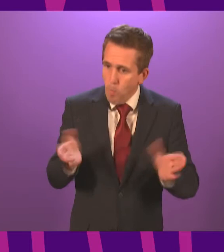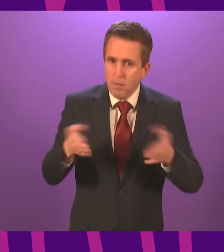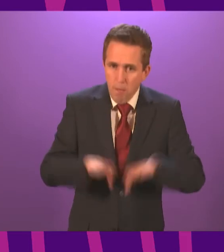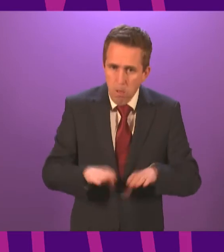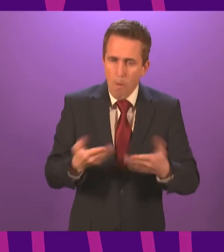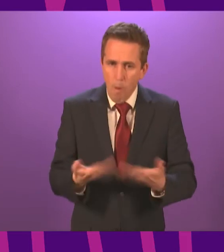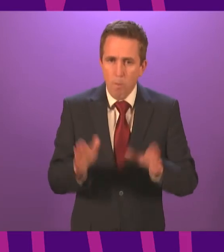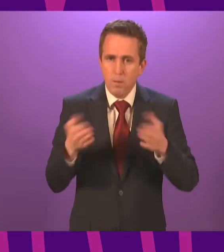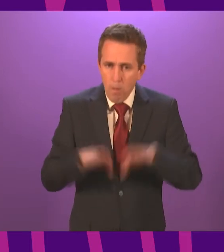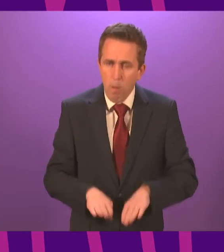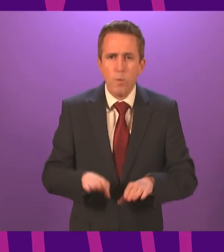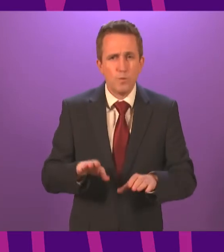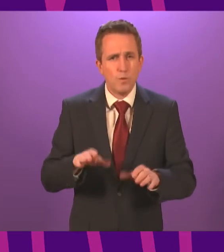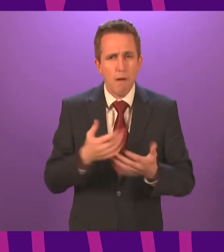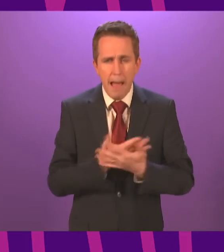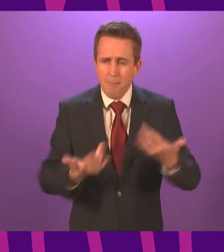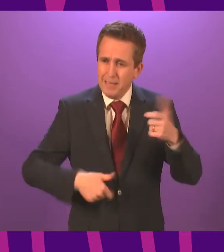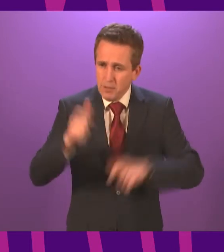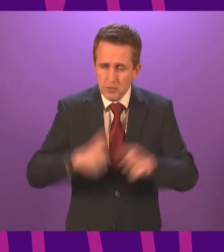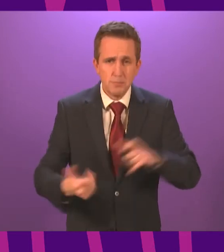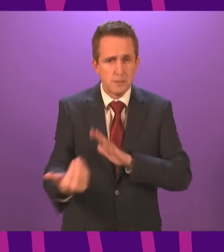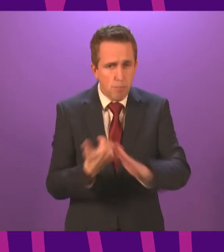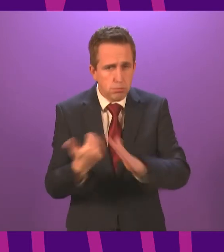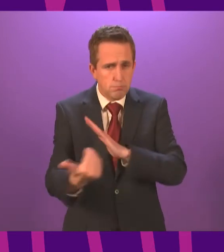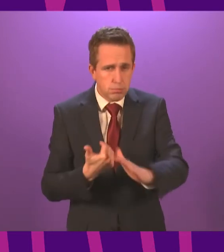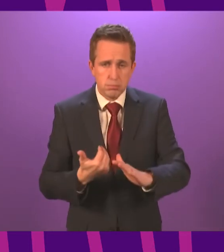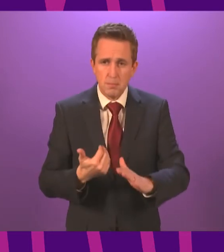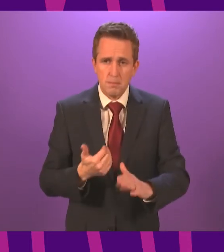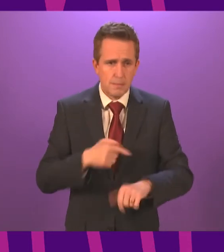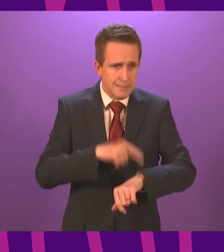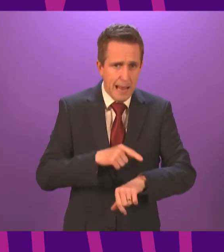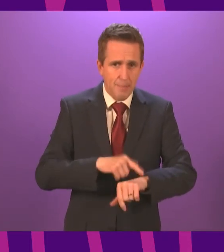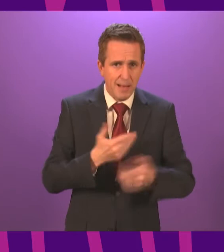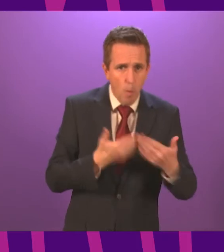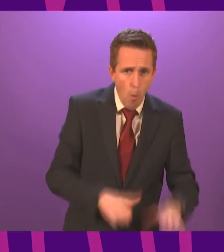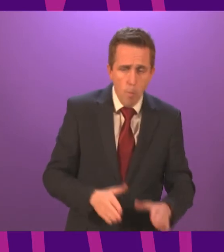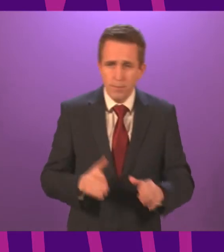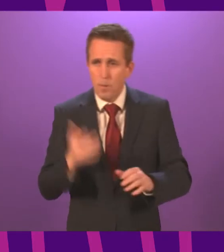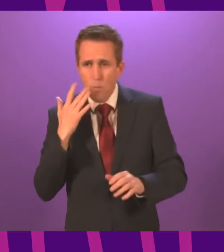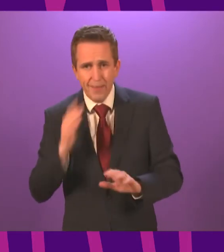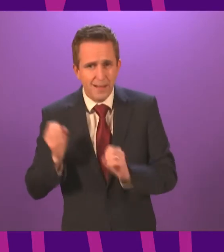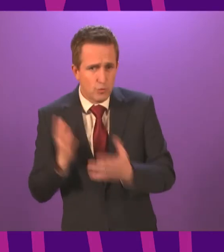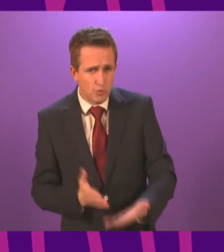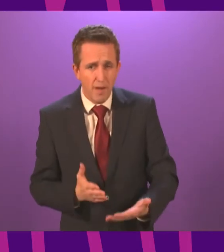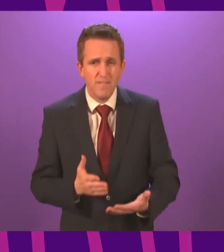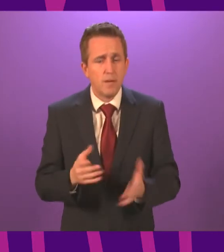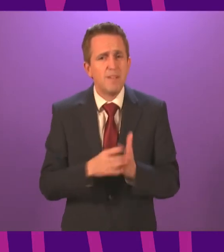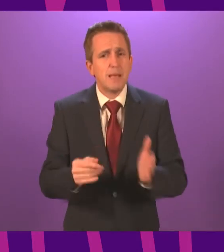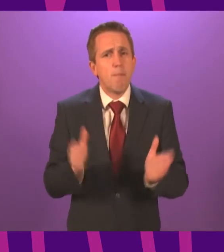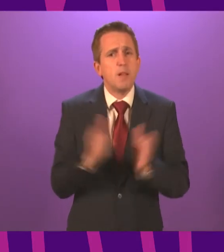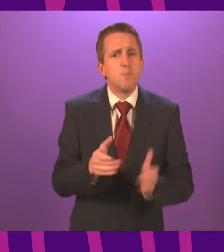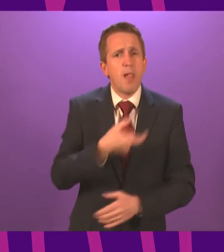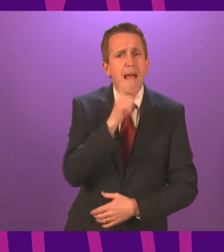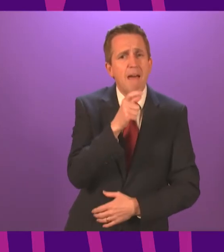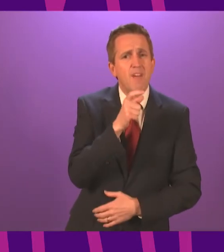can open and how many customers they can have and what they can serve and when they can serve it. Try explaining to a small cafe why they